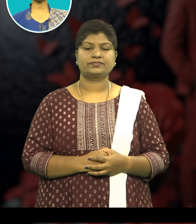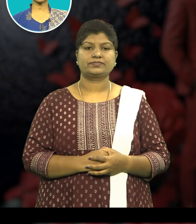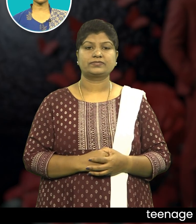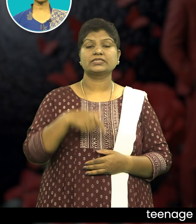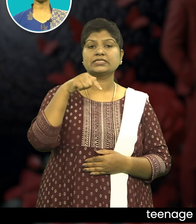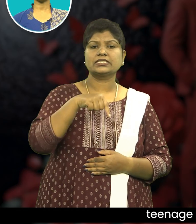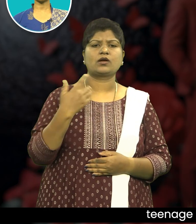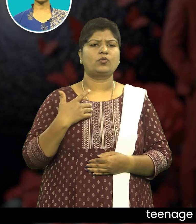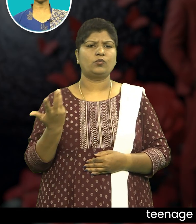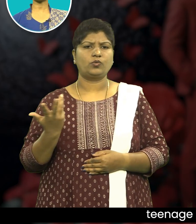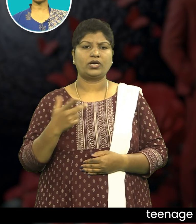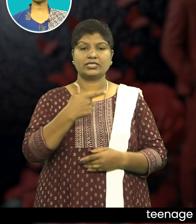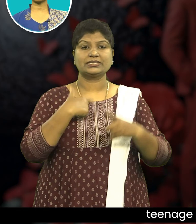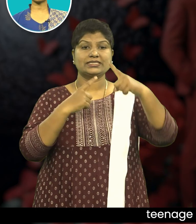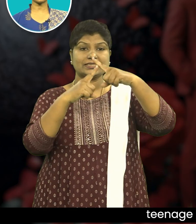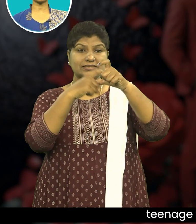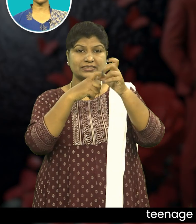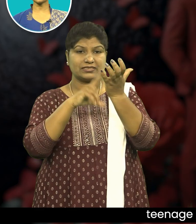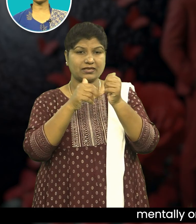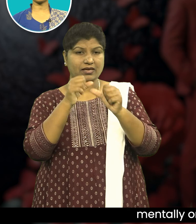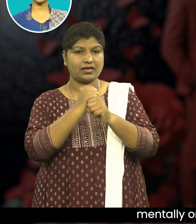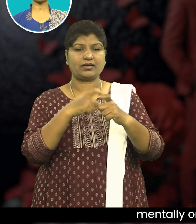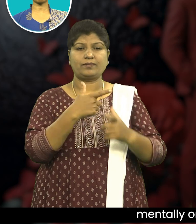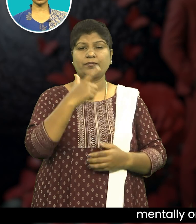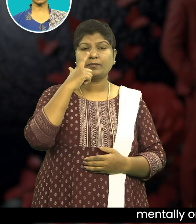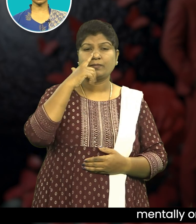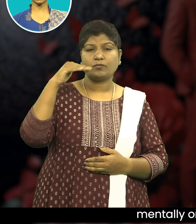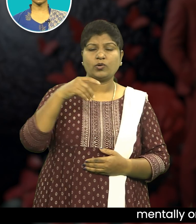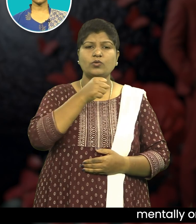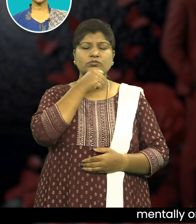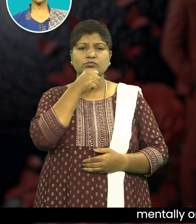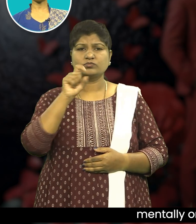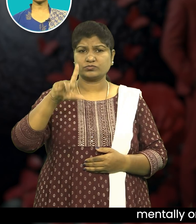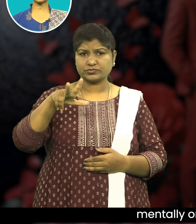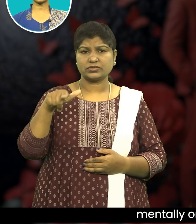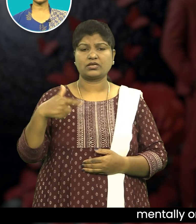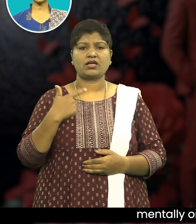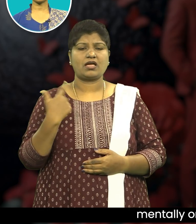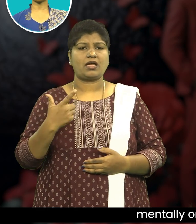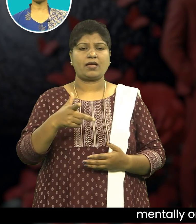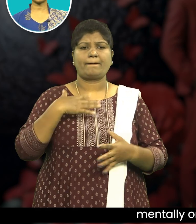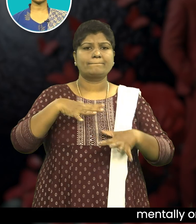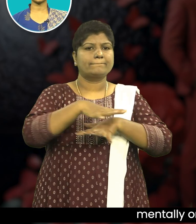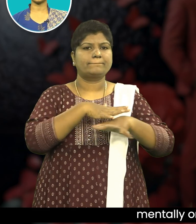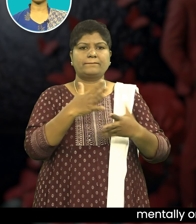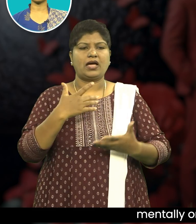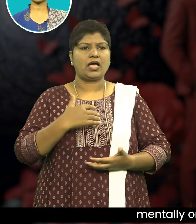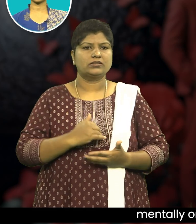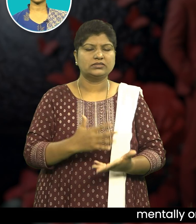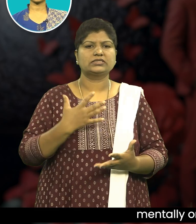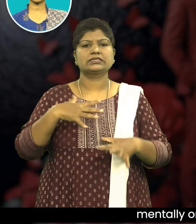This is because teenage mothers are not prepared mentally or physically for